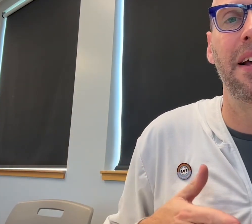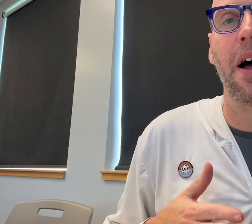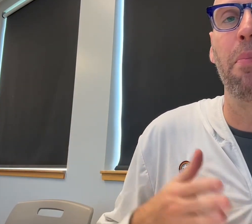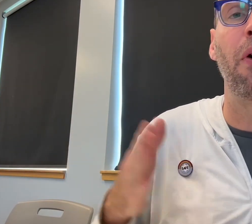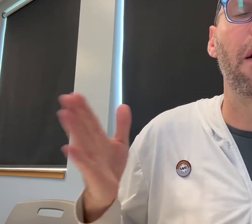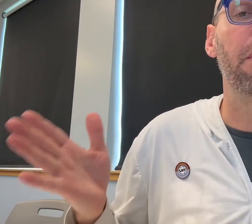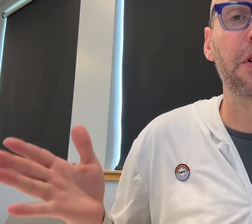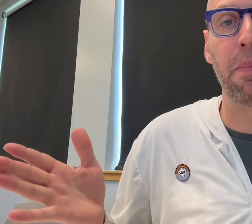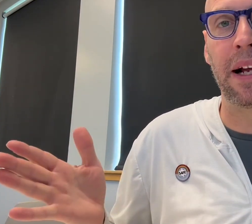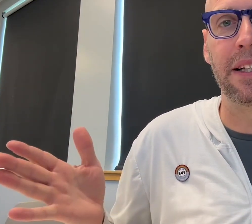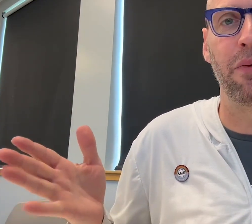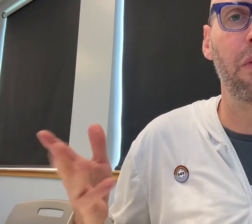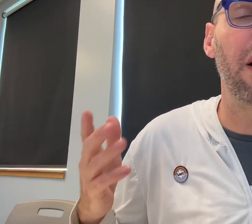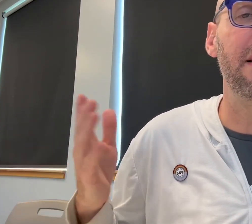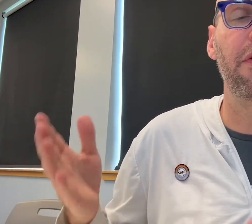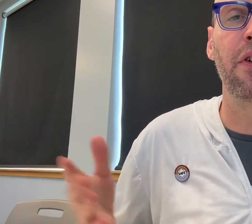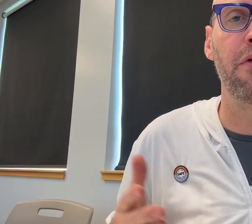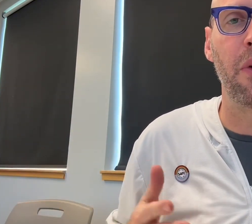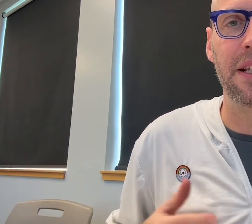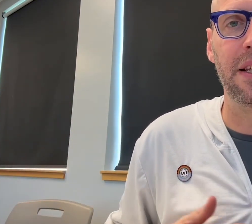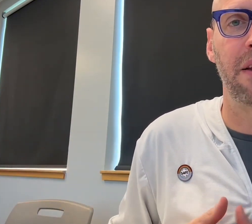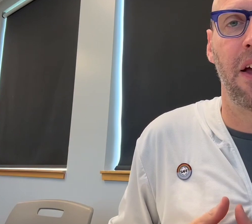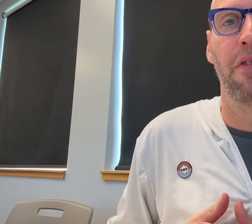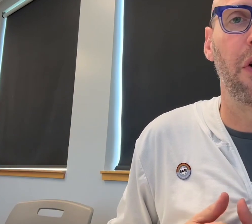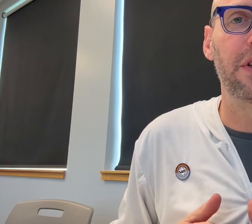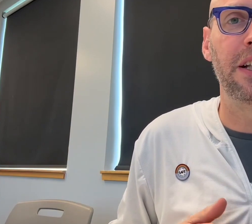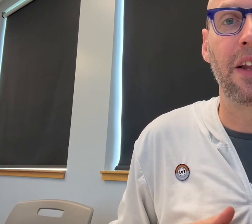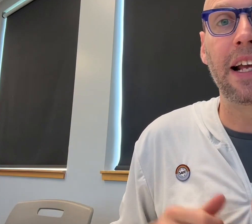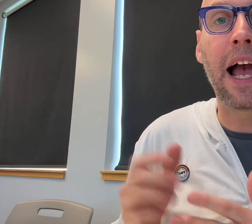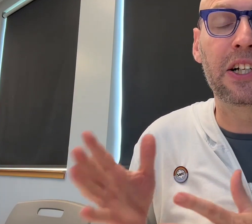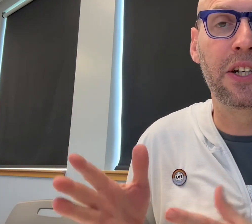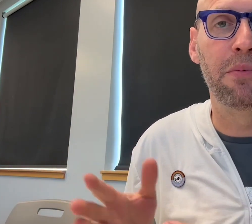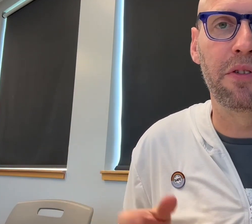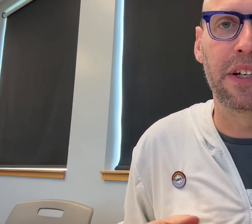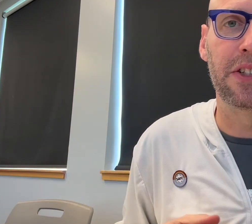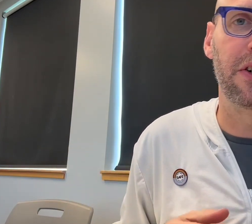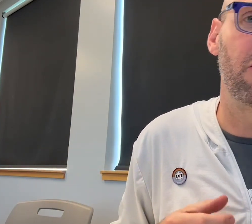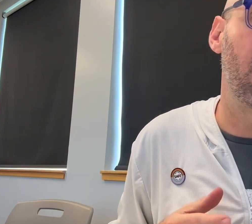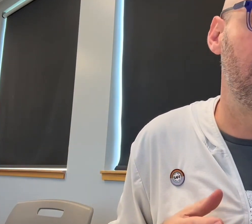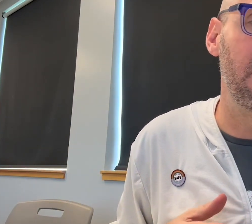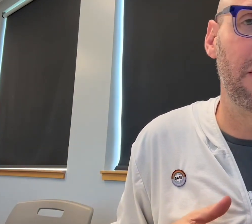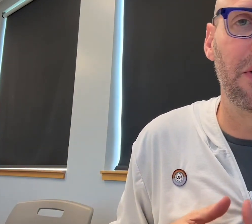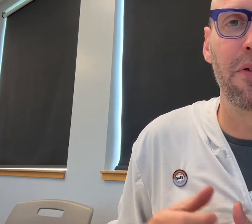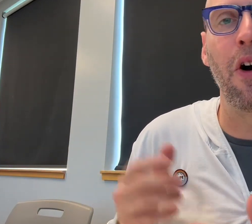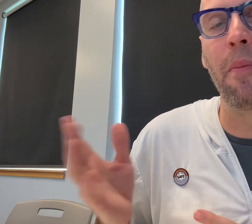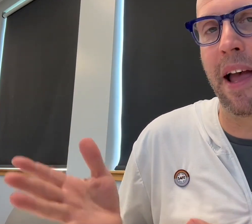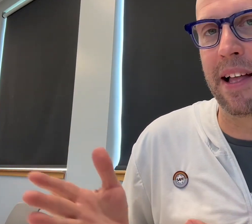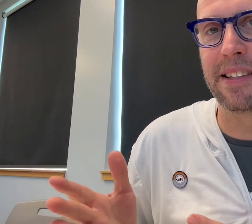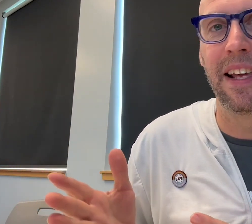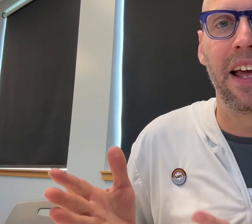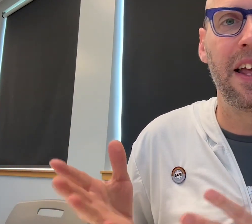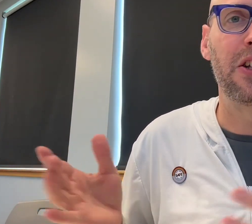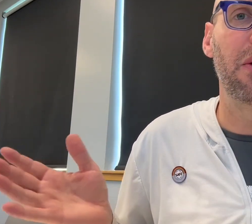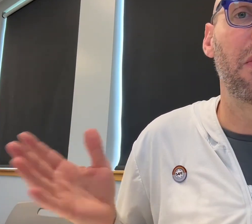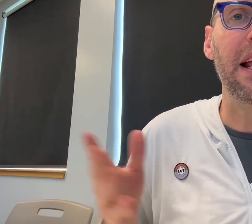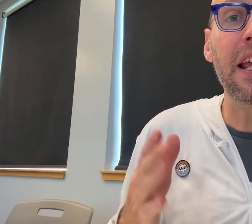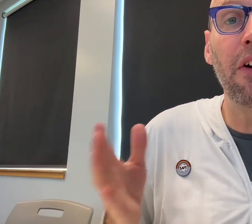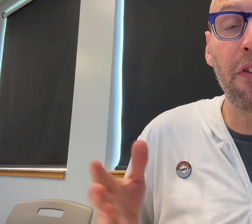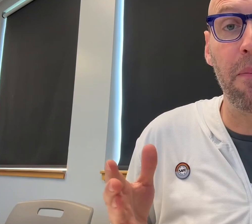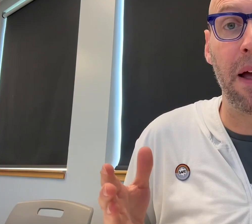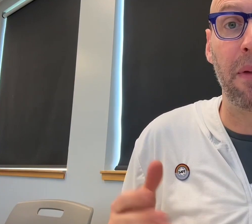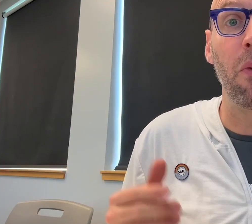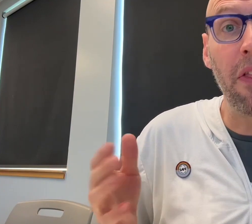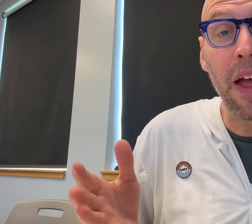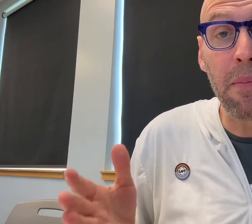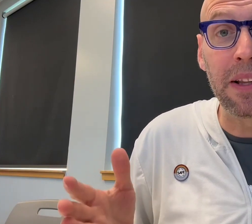us a broad perspective. We want different voices, folks that like action movies or drama or romance. And so we want to hear